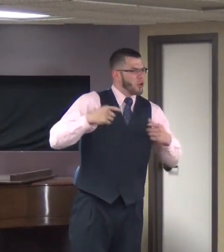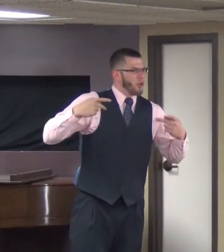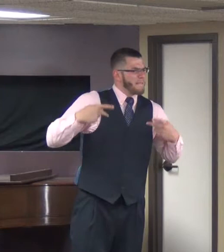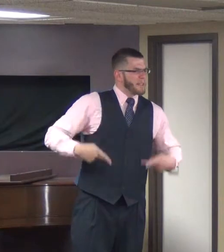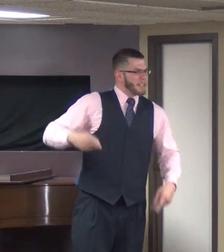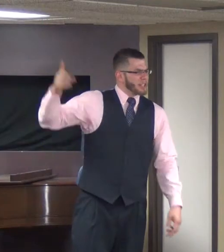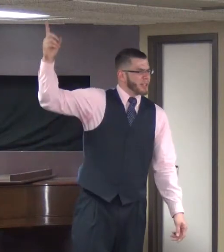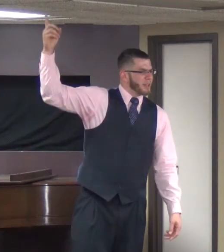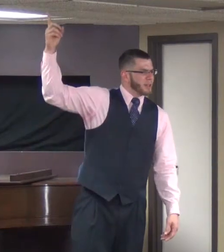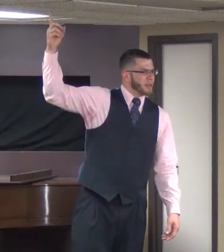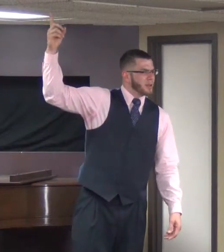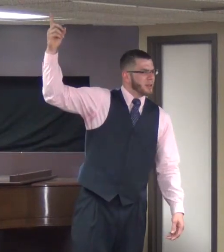Great physician.